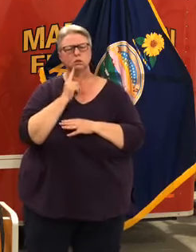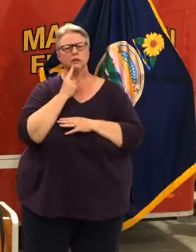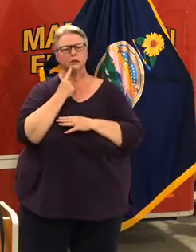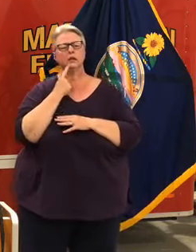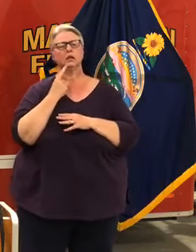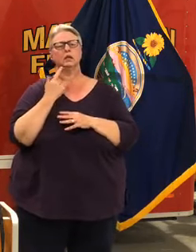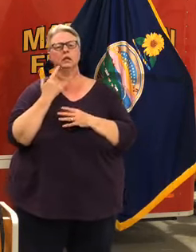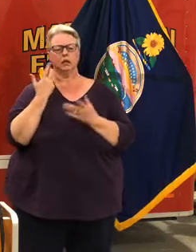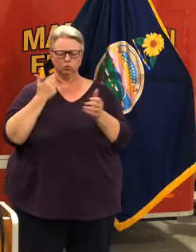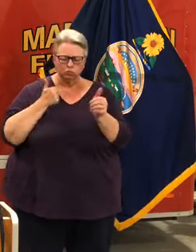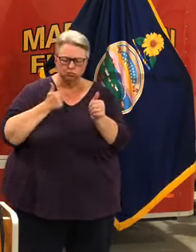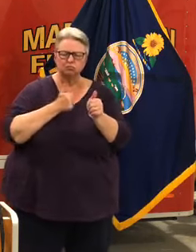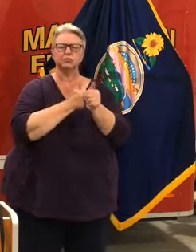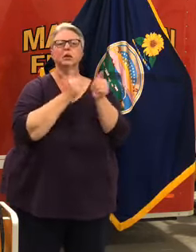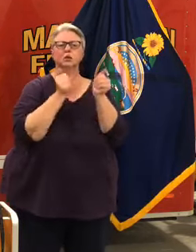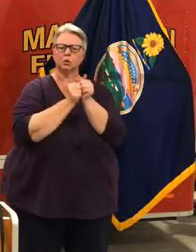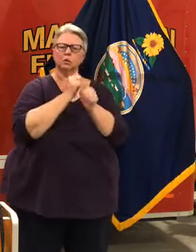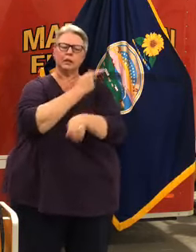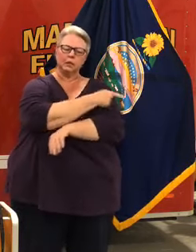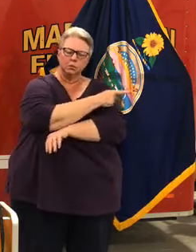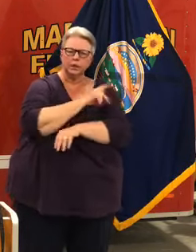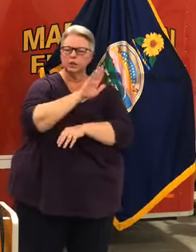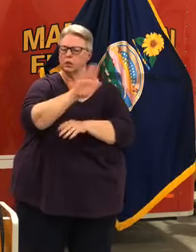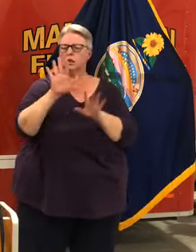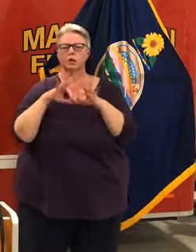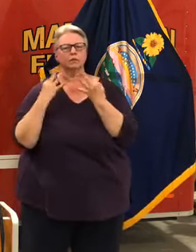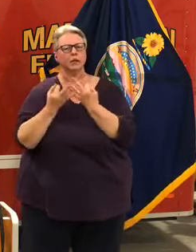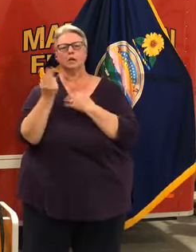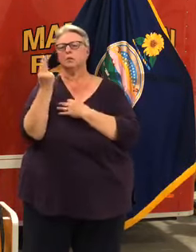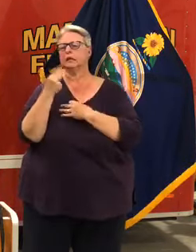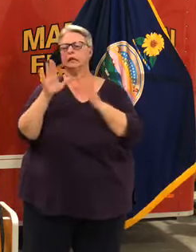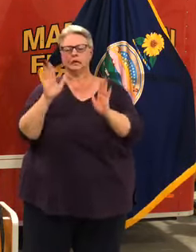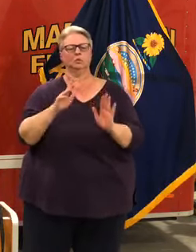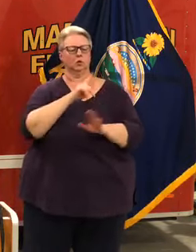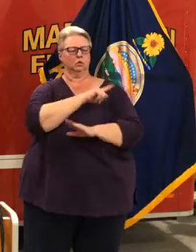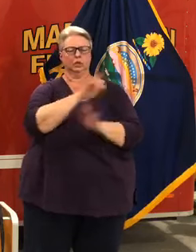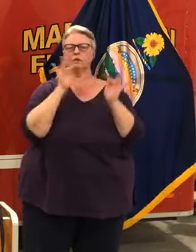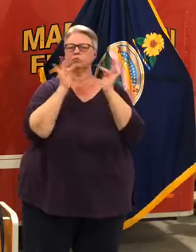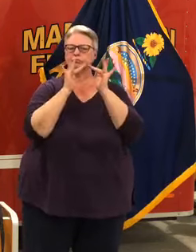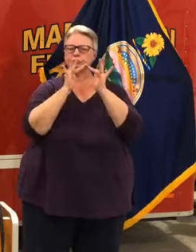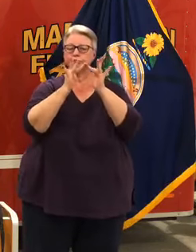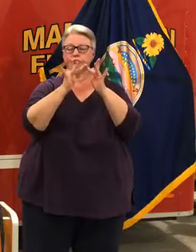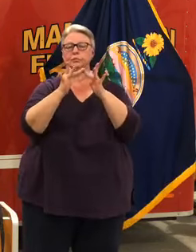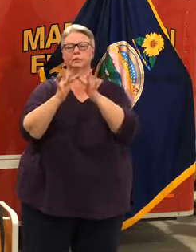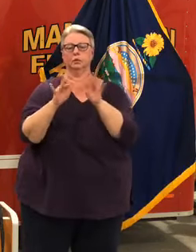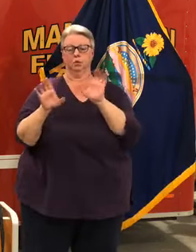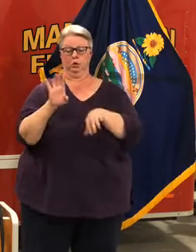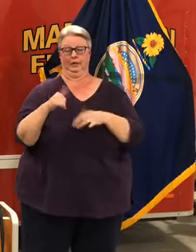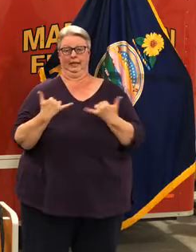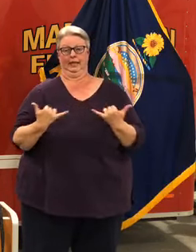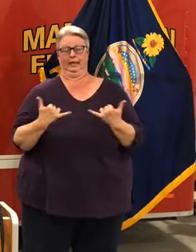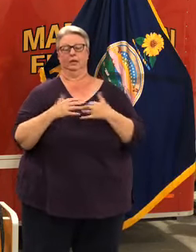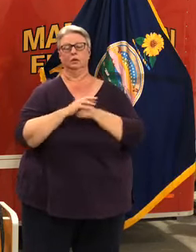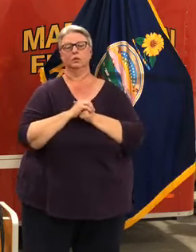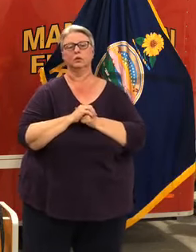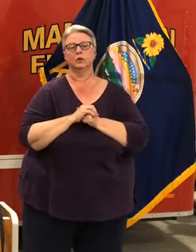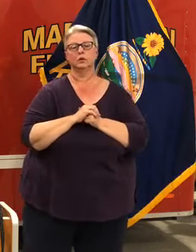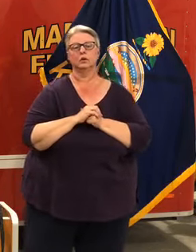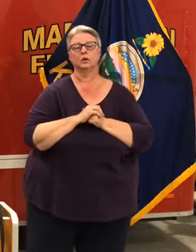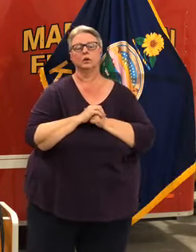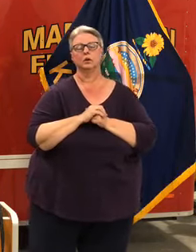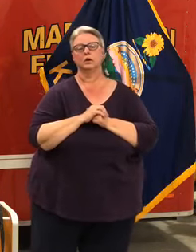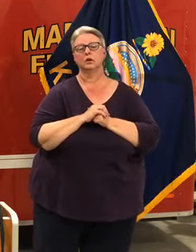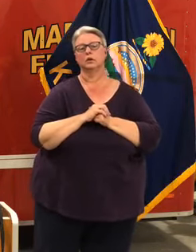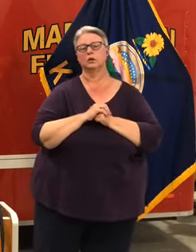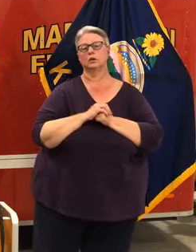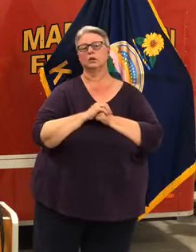do follow up with the patient and their family and anyone that they've been in contact with, and that's currently going on now. Can you talk a little bit about timeline